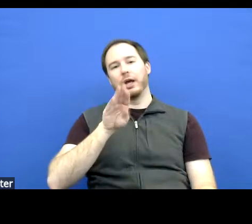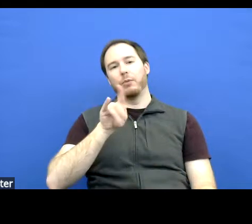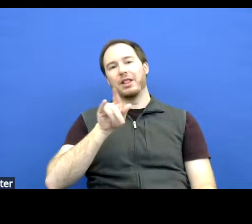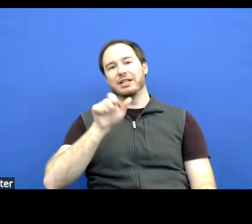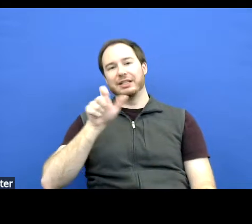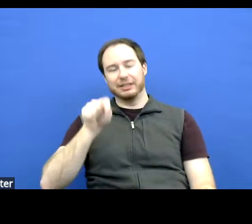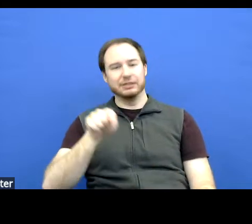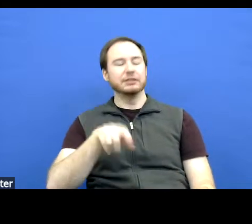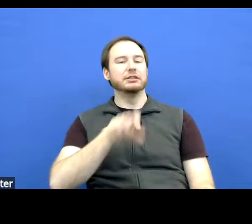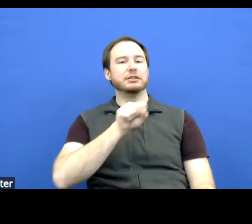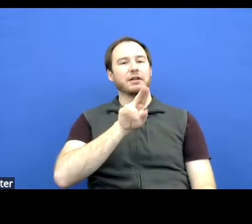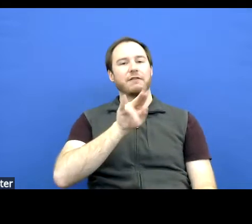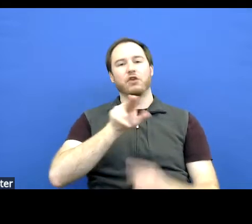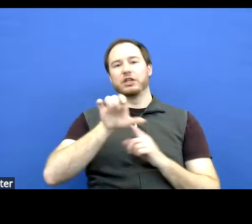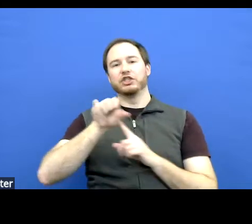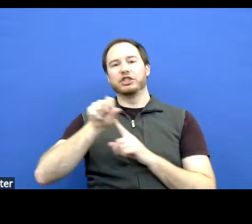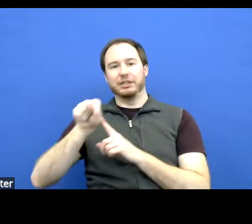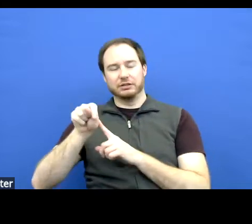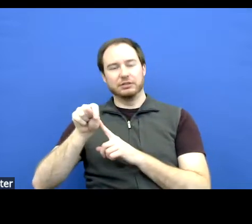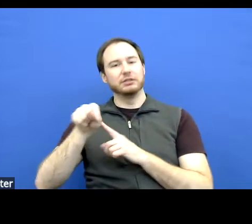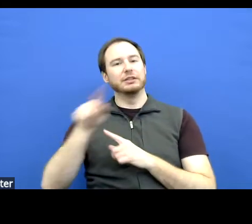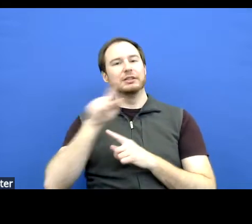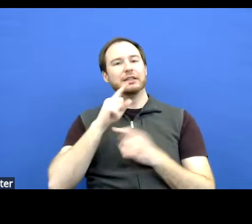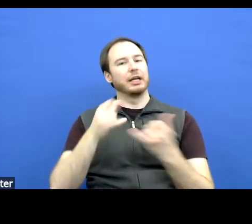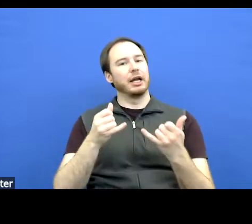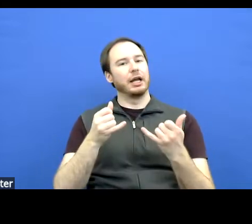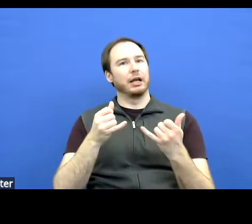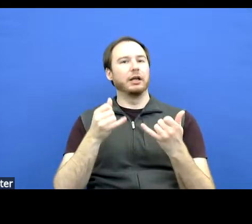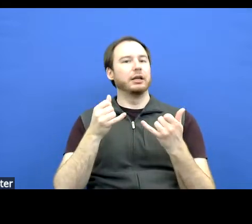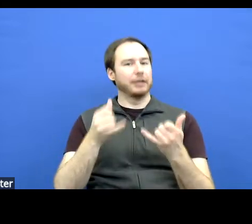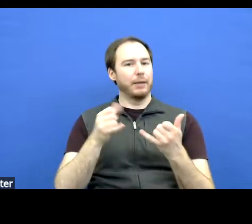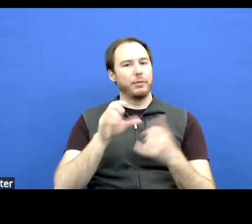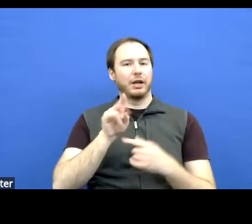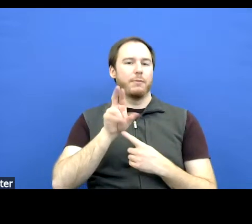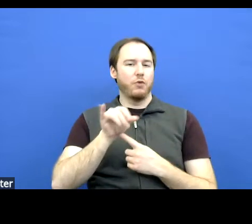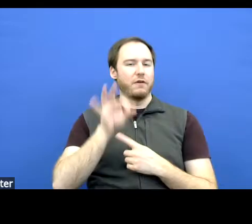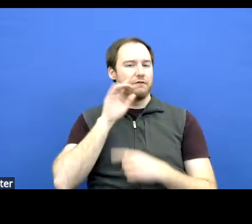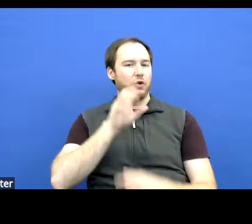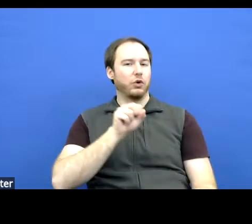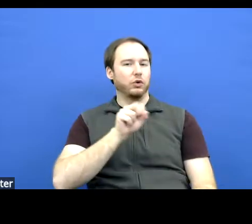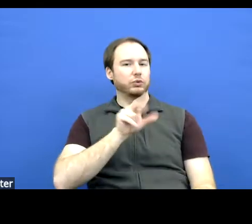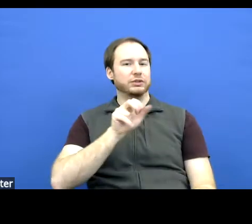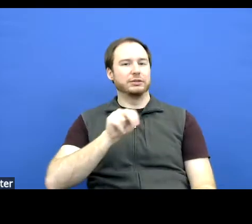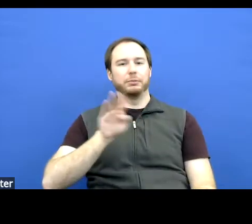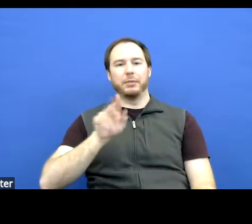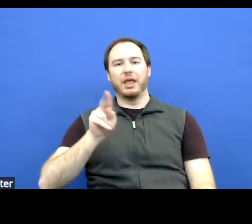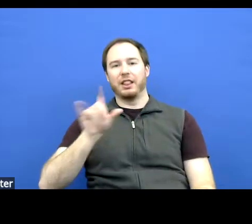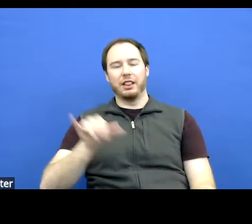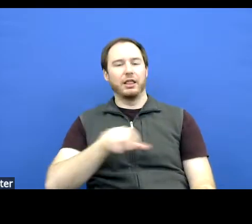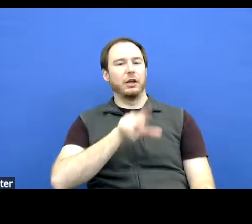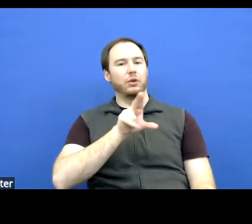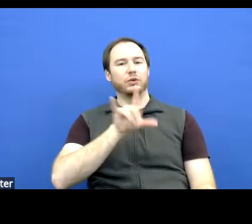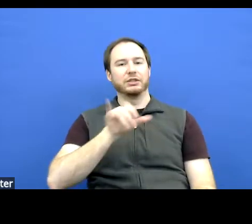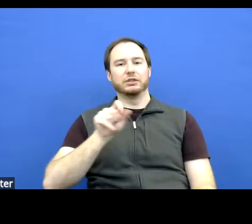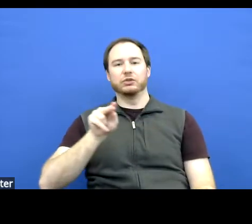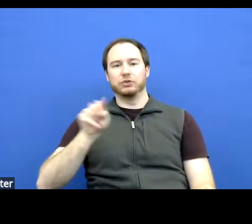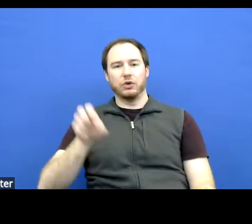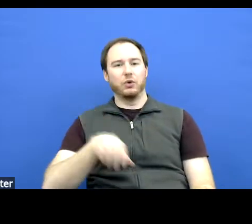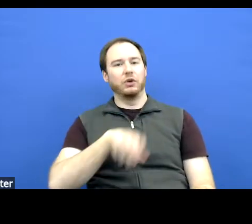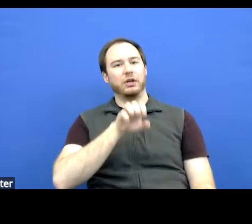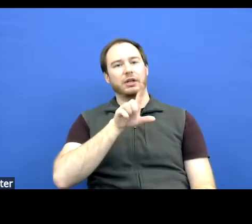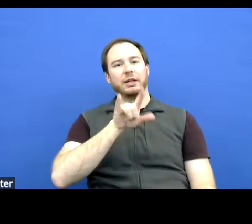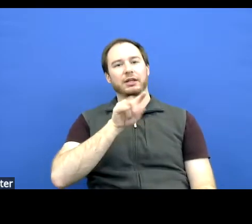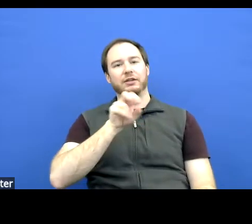a suffragist. She was a contemporary of Susan B. Anthony, Lucy Stone, Elizabeth